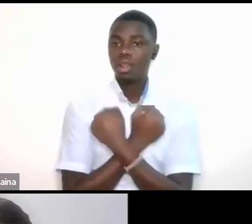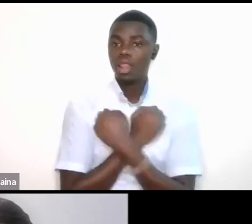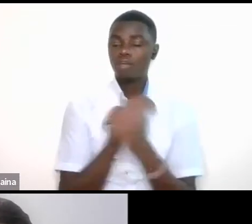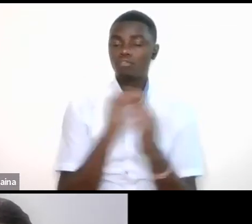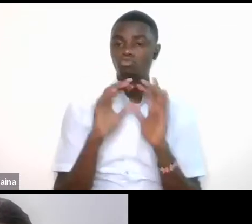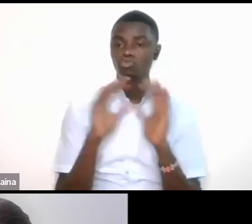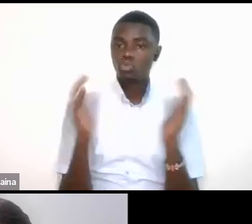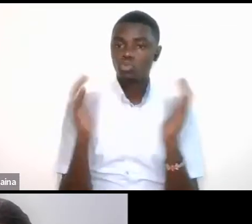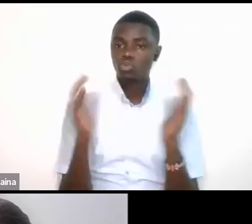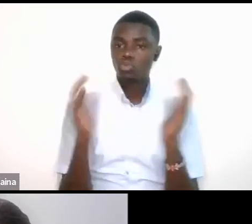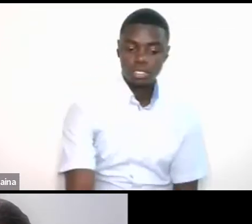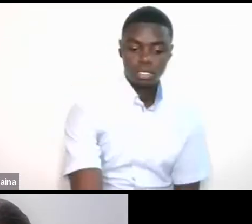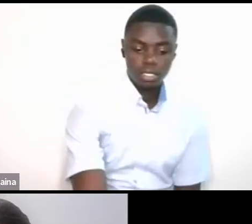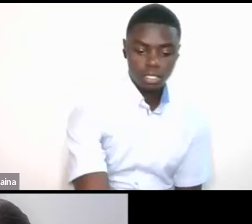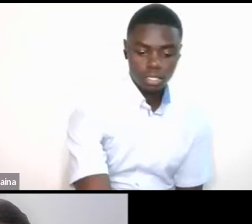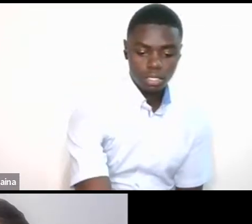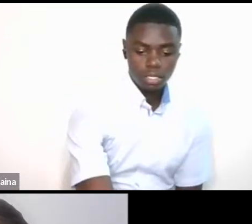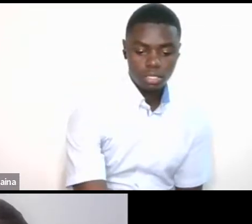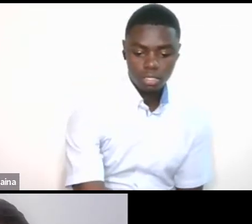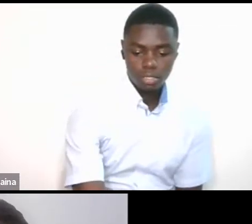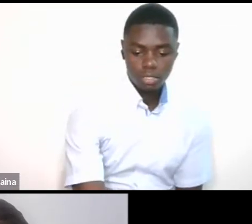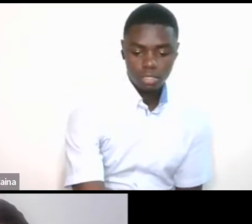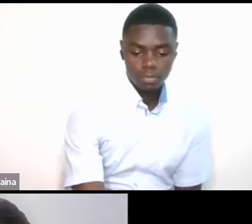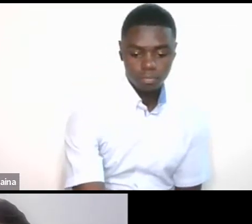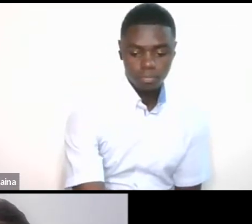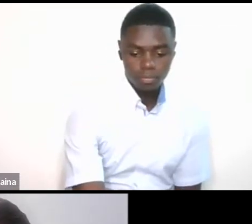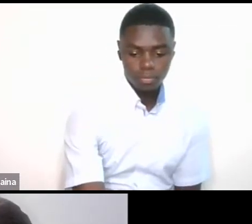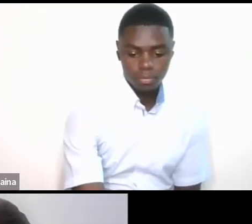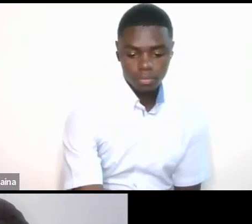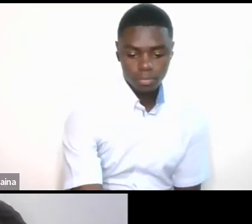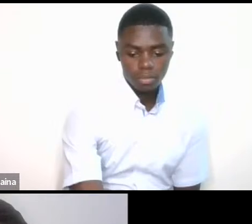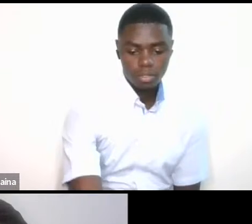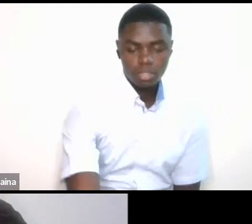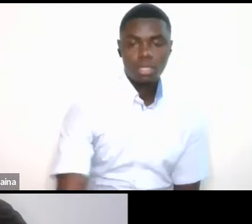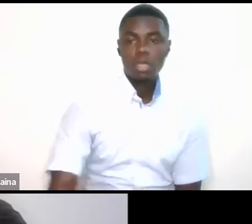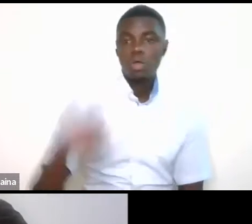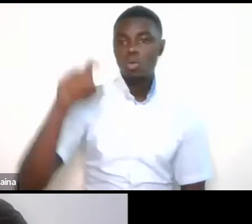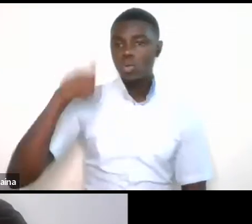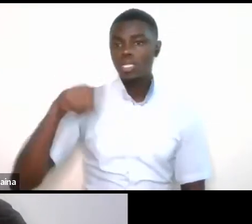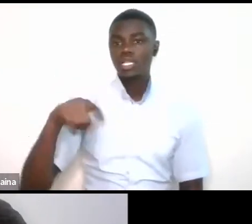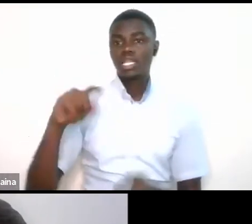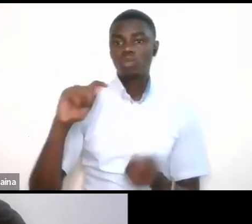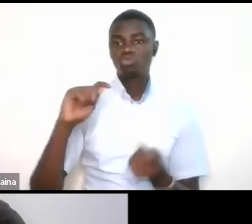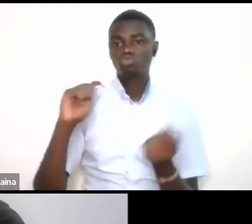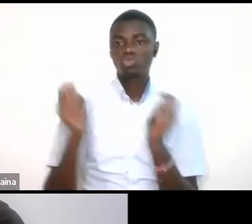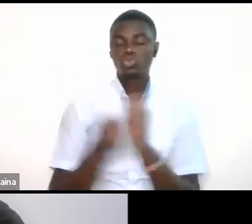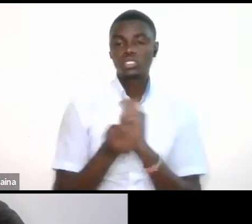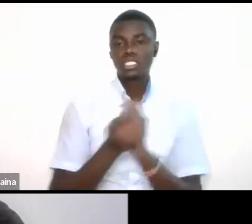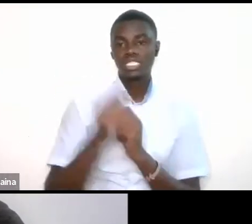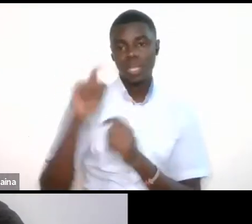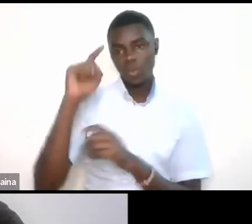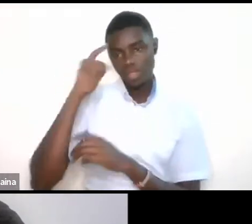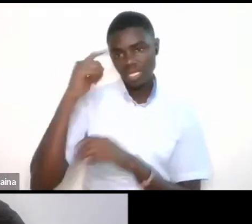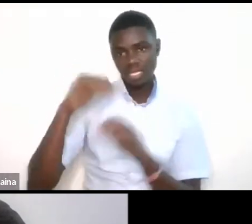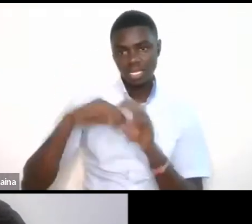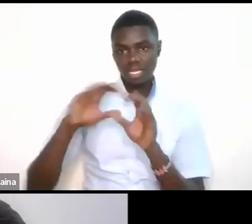reframe our thinking about the world, right? Because I think I think in the world today, there